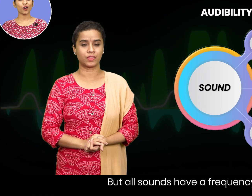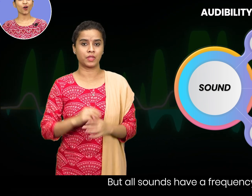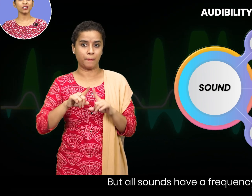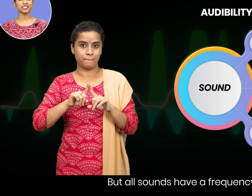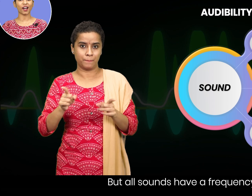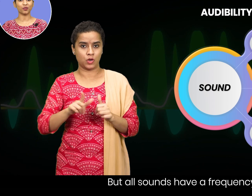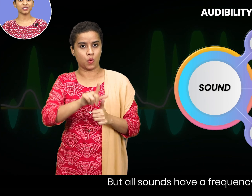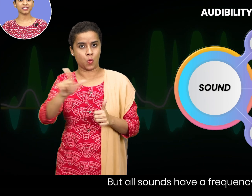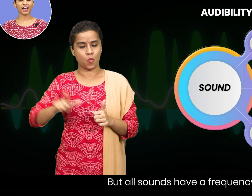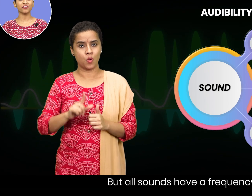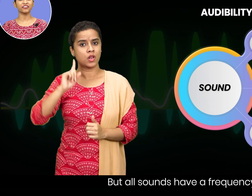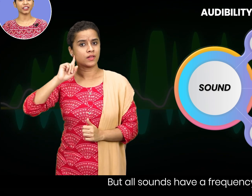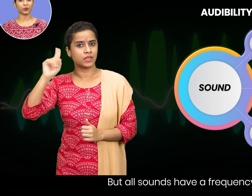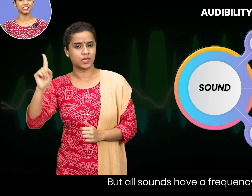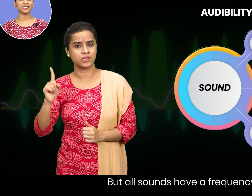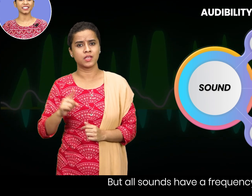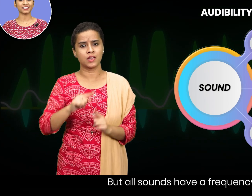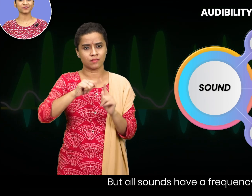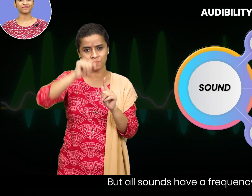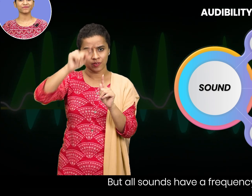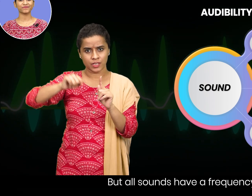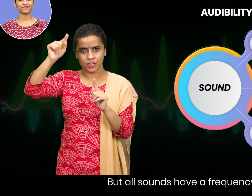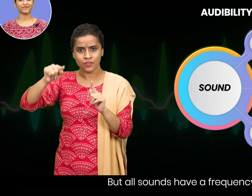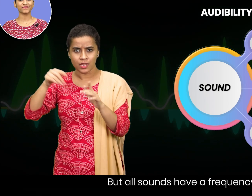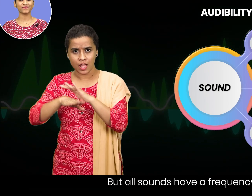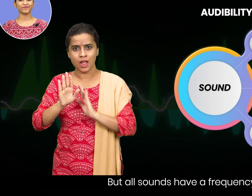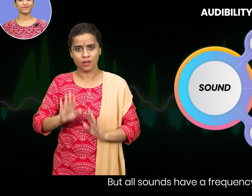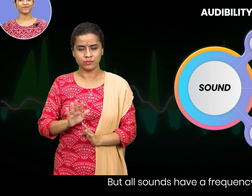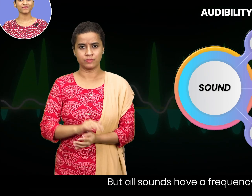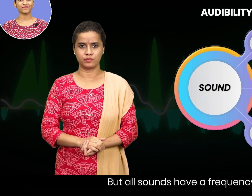But all sounds have a frequency.